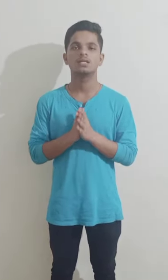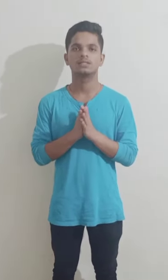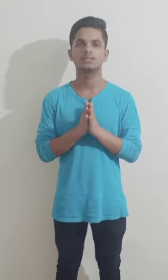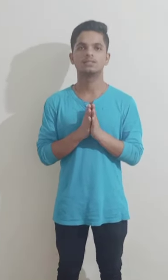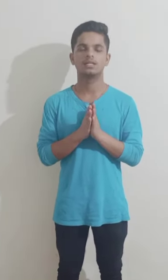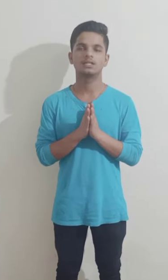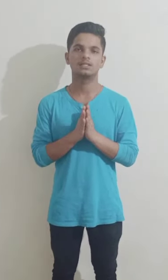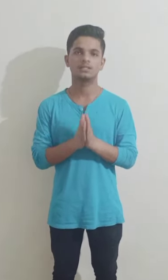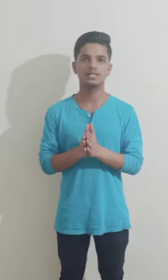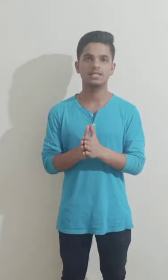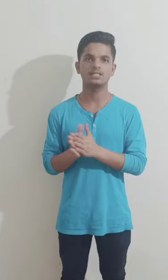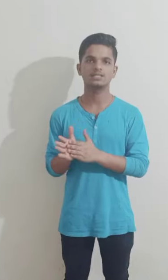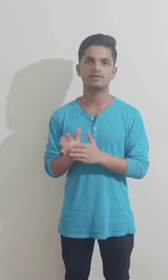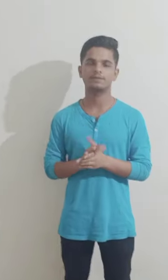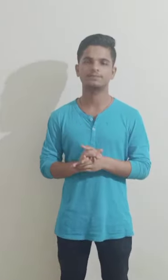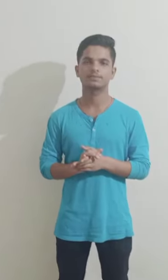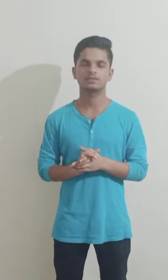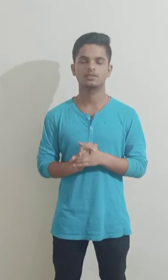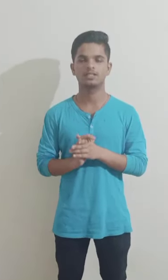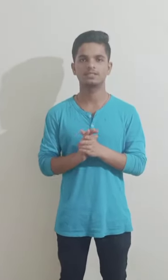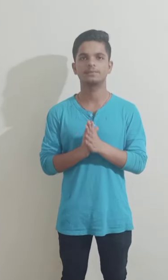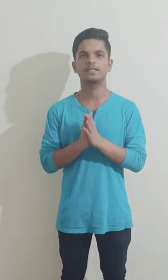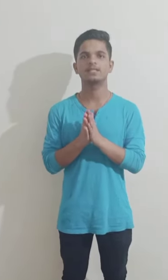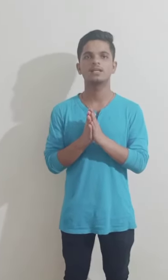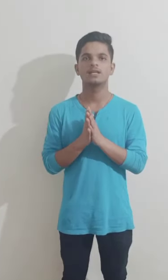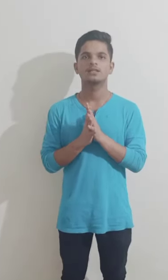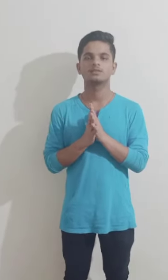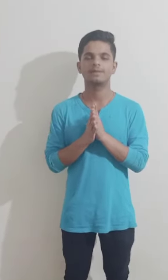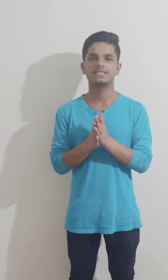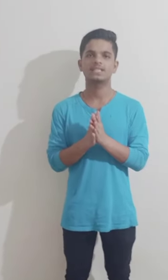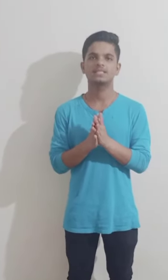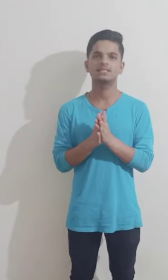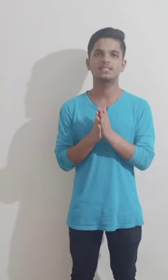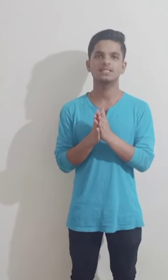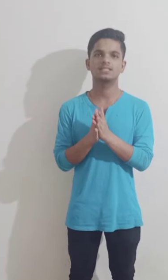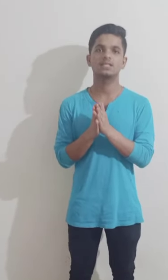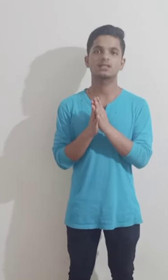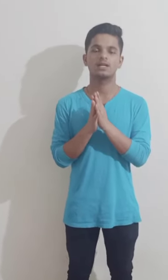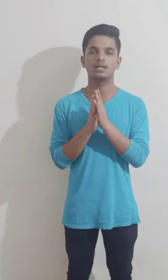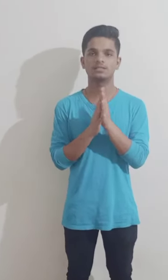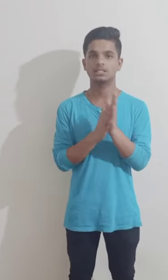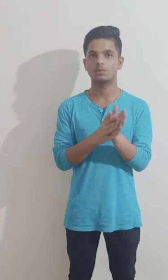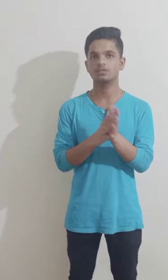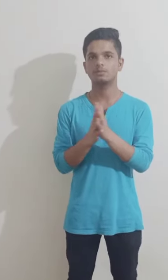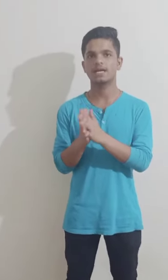the string in Java. So let's begin. Basically string is a sequence of characters